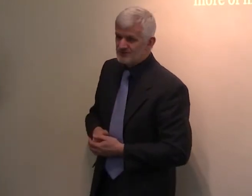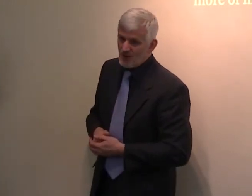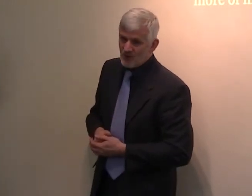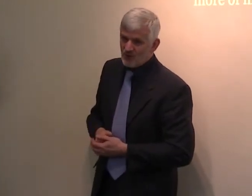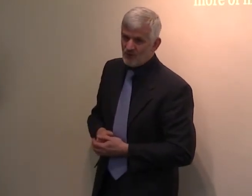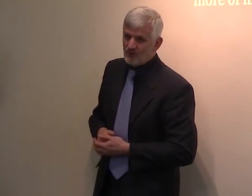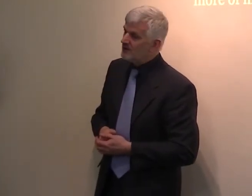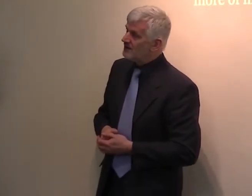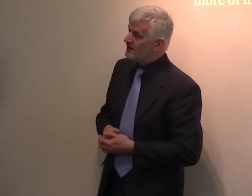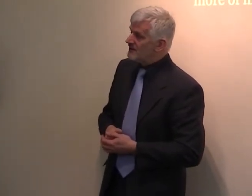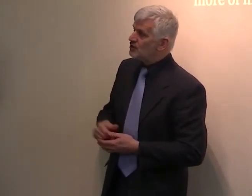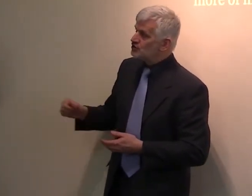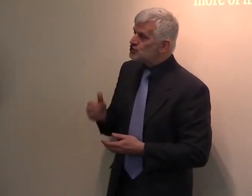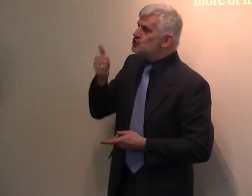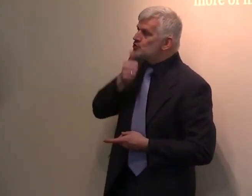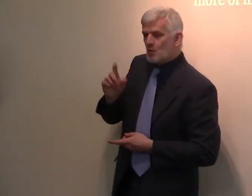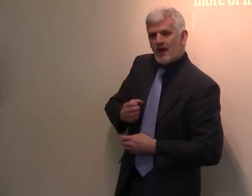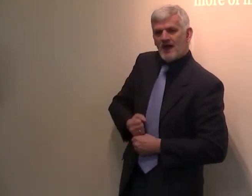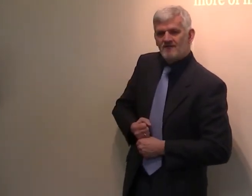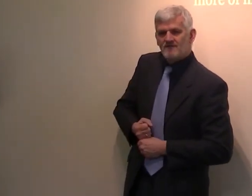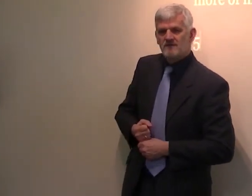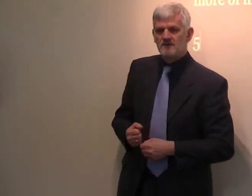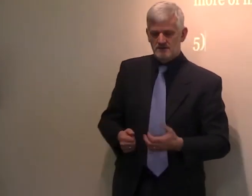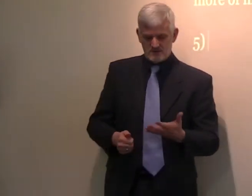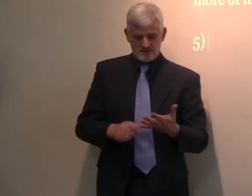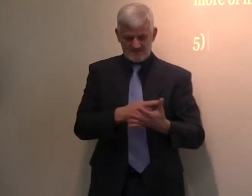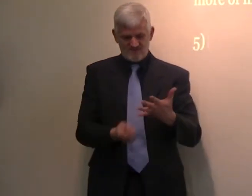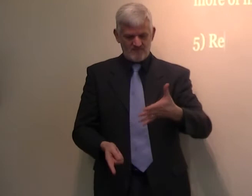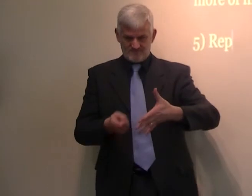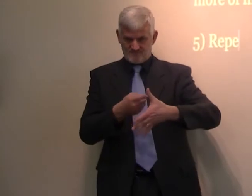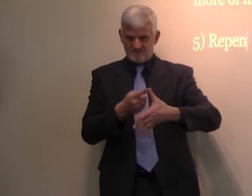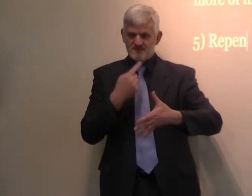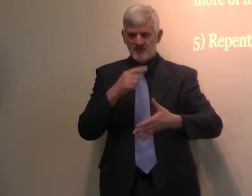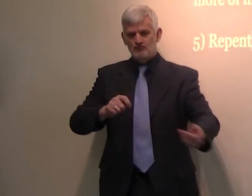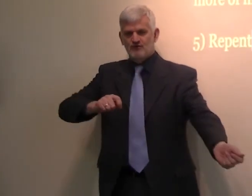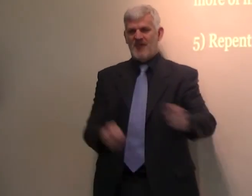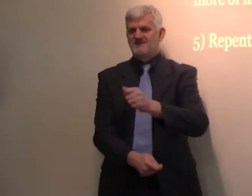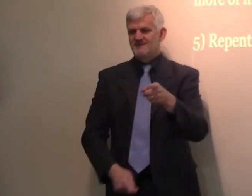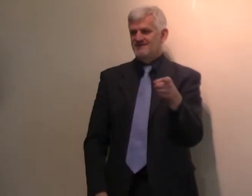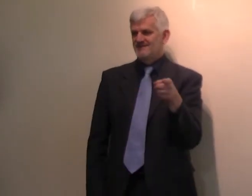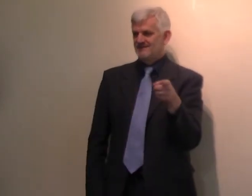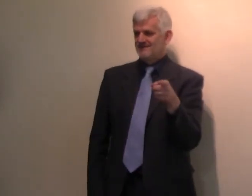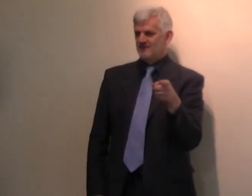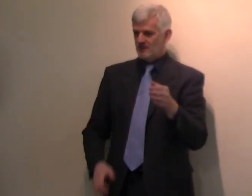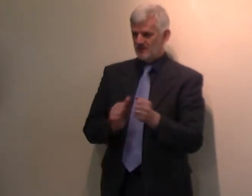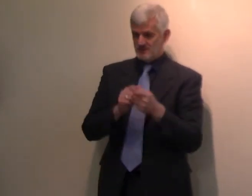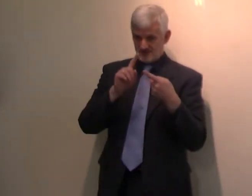fifthly, repent. If I could repeat the five imperatives, the first one, watch. Be vigilant.